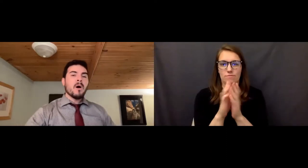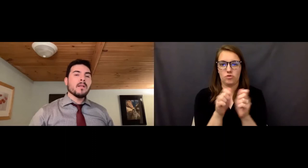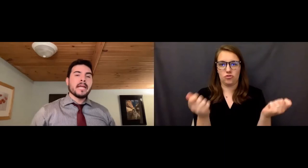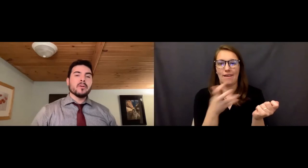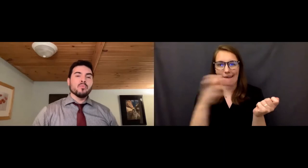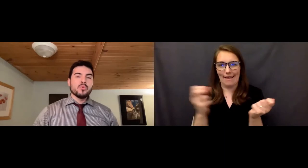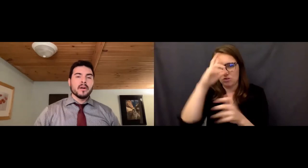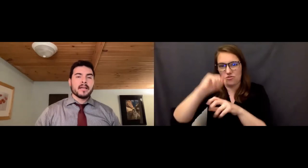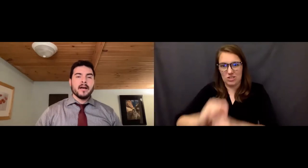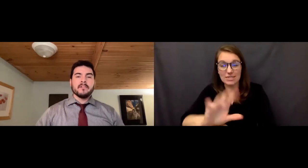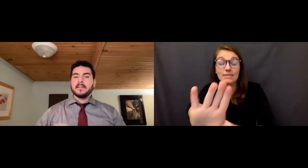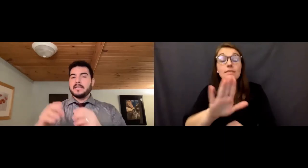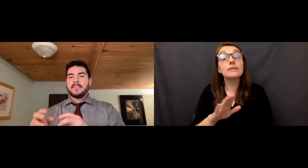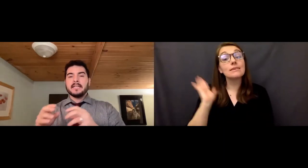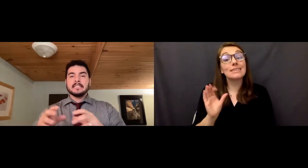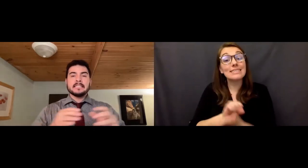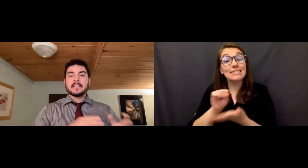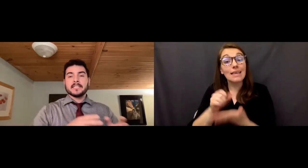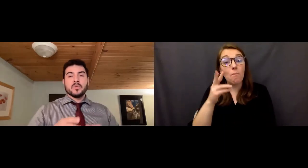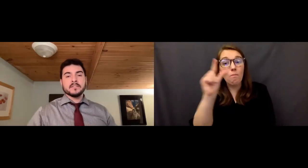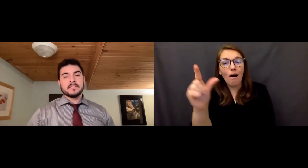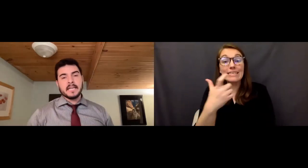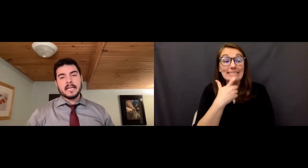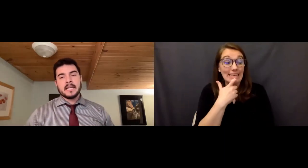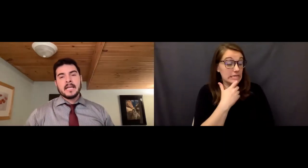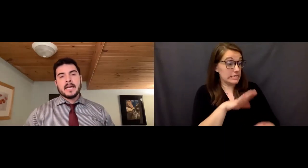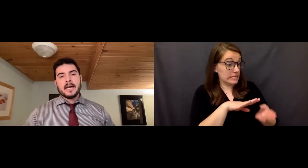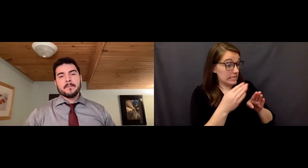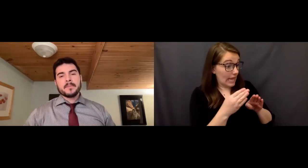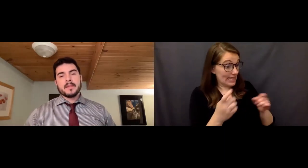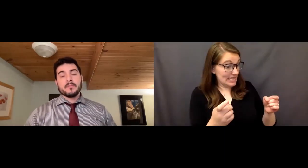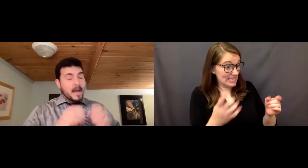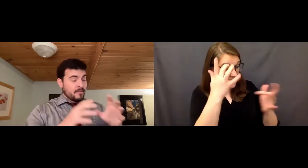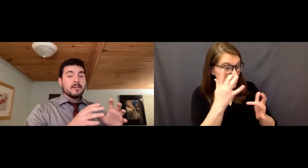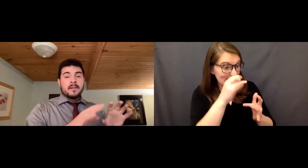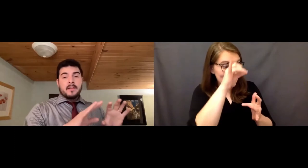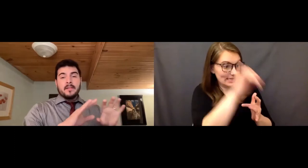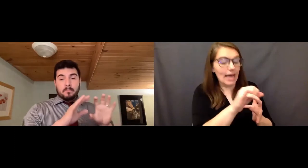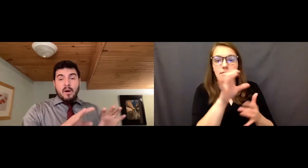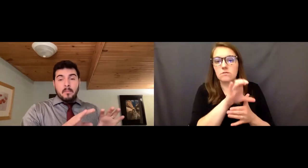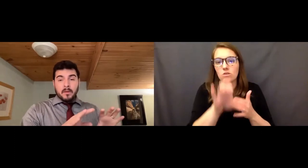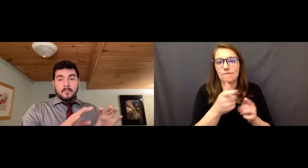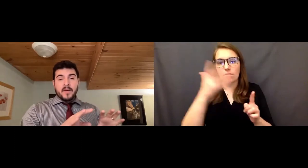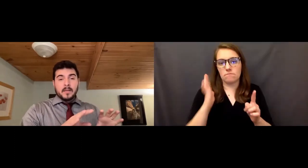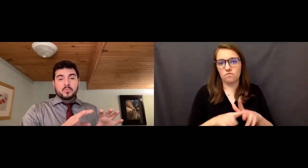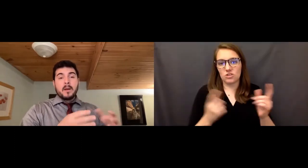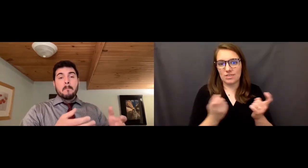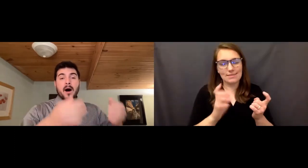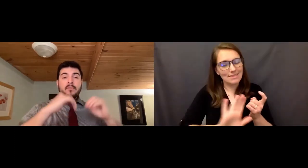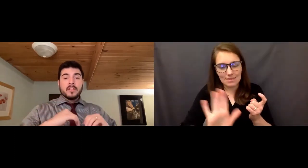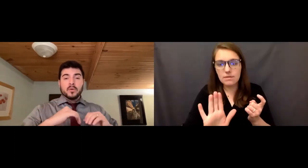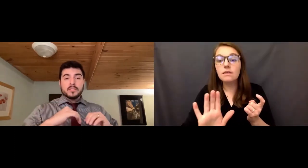the Pauline rubric of death and disease as consequence of sin. Rather, the problem develops